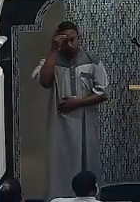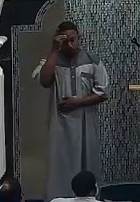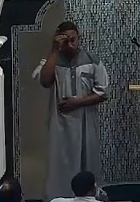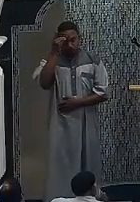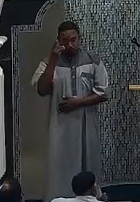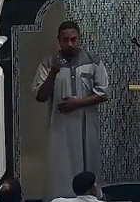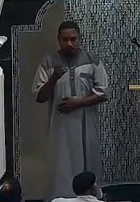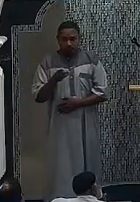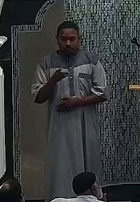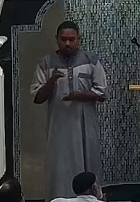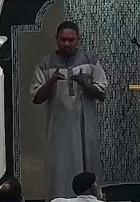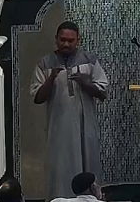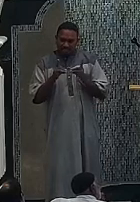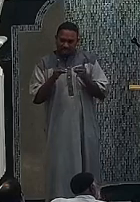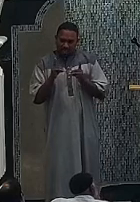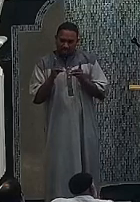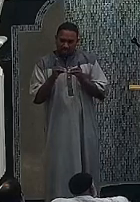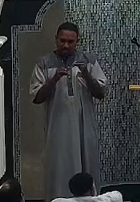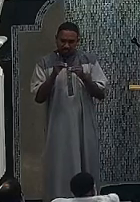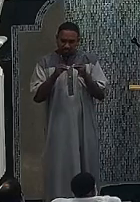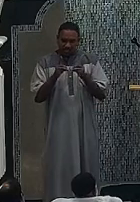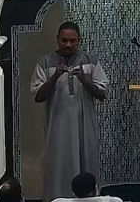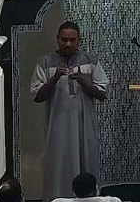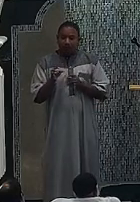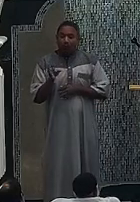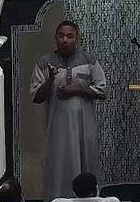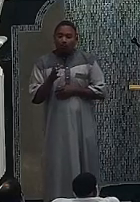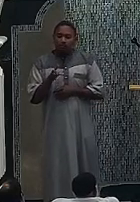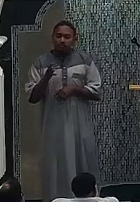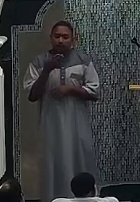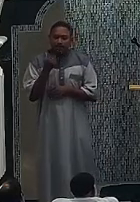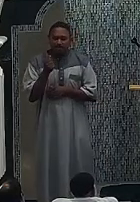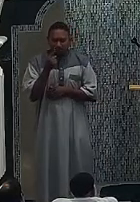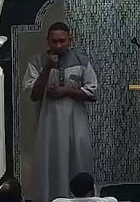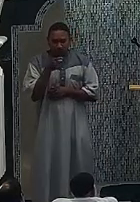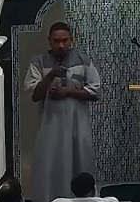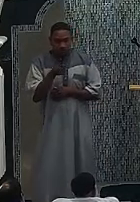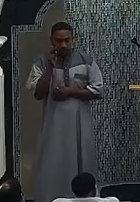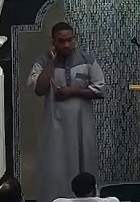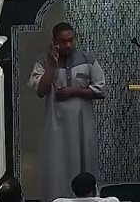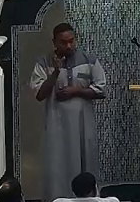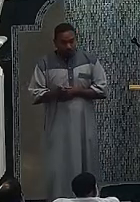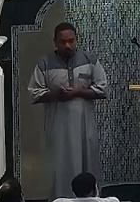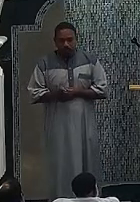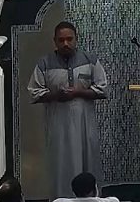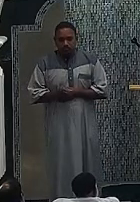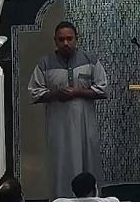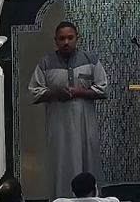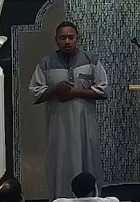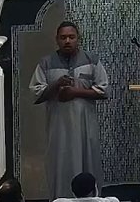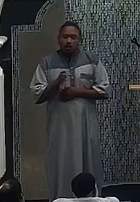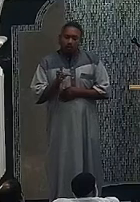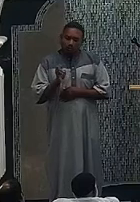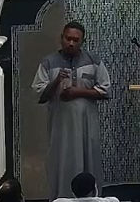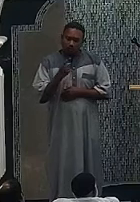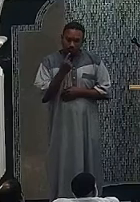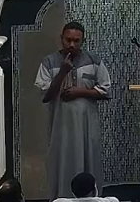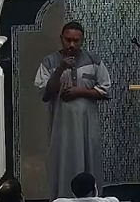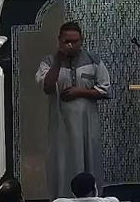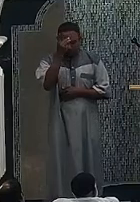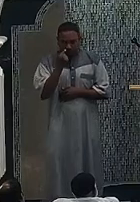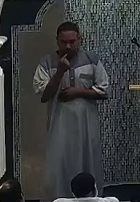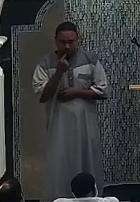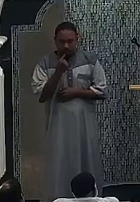Now, if you cannot hear the language, you know, children, when they learn language by imitating, they don't know